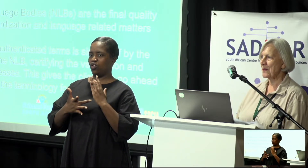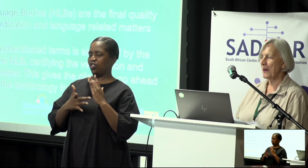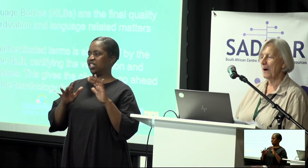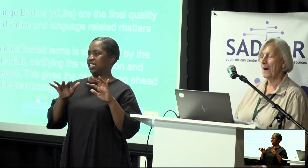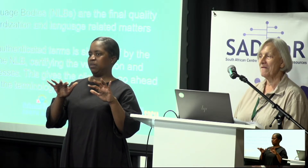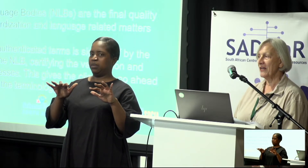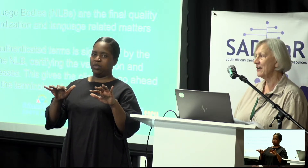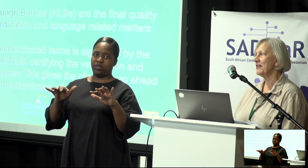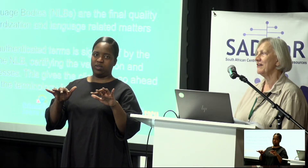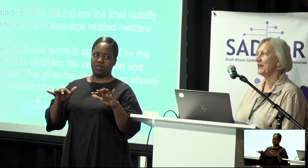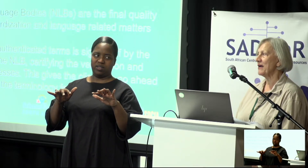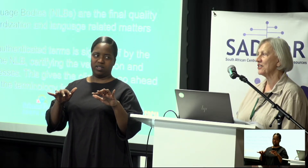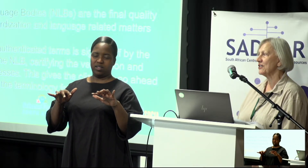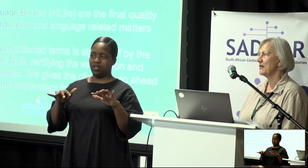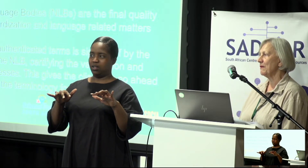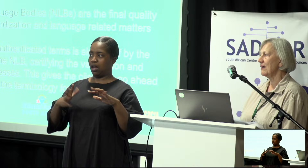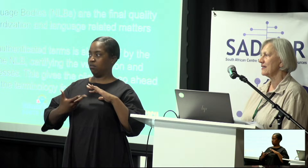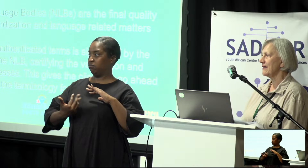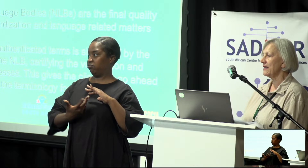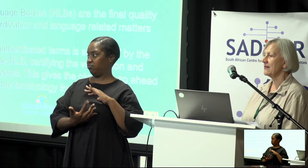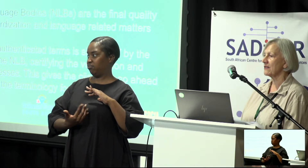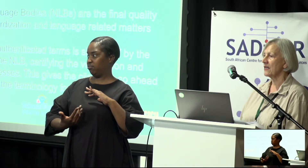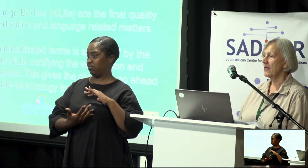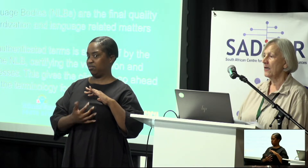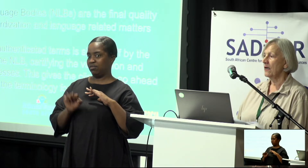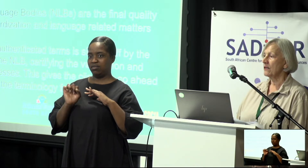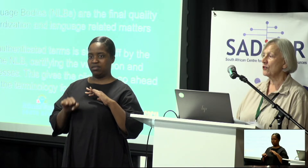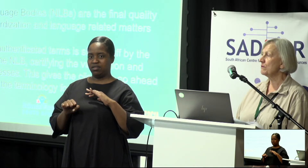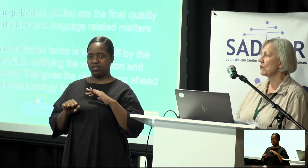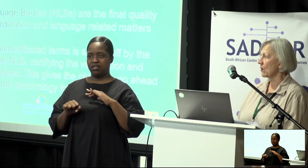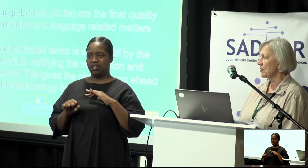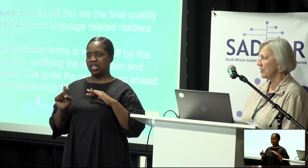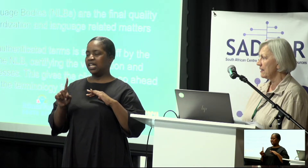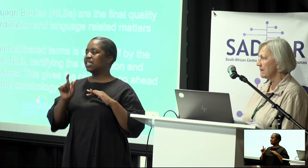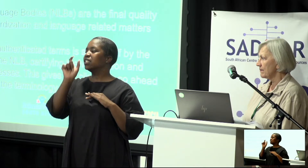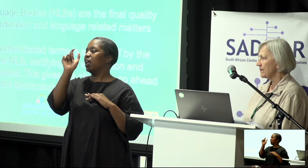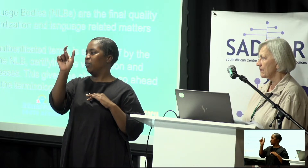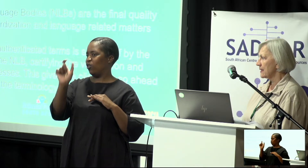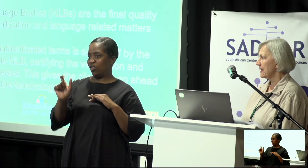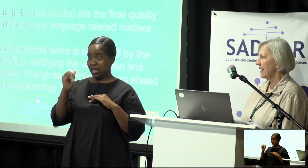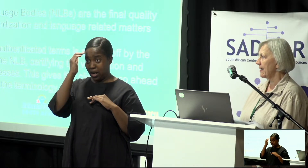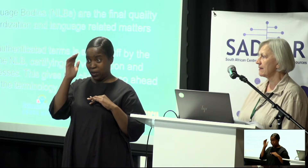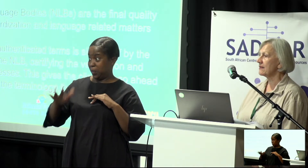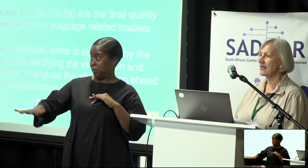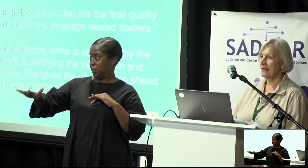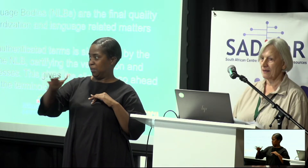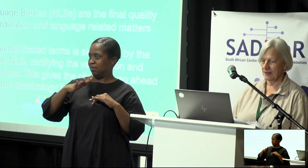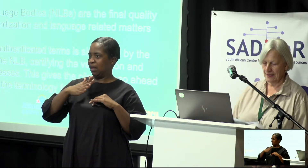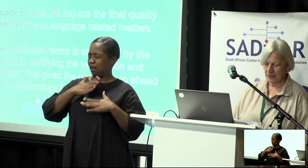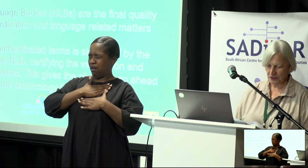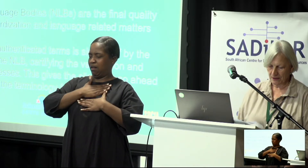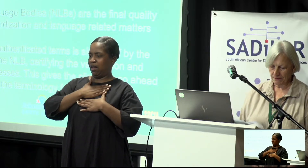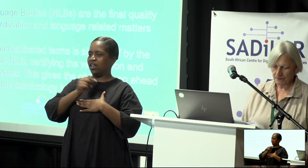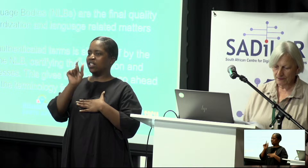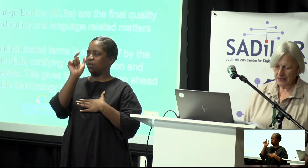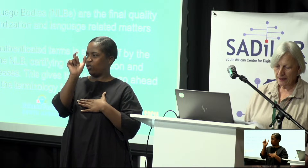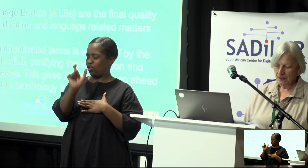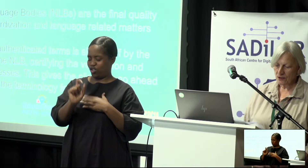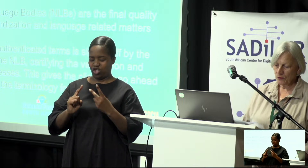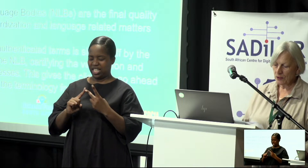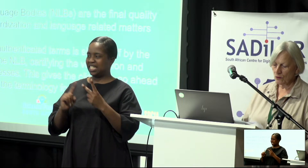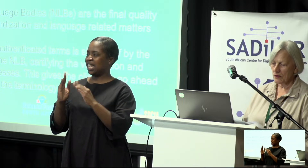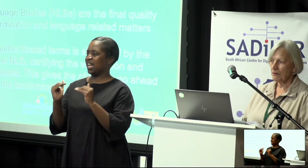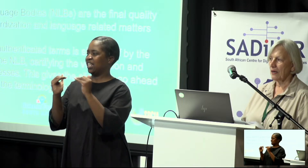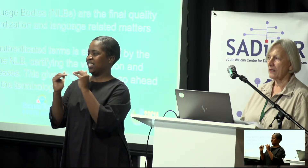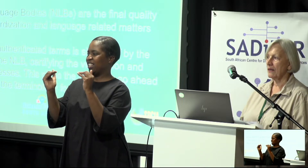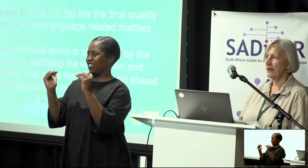people are very, very passionate about, and that is terminology and standardization.